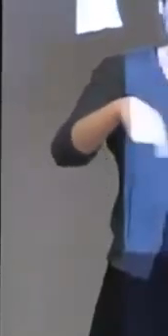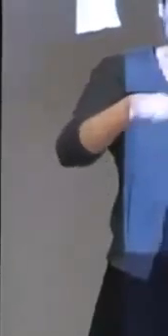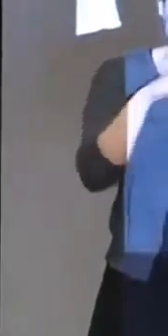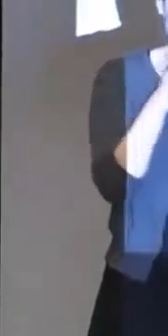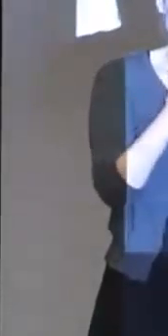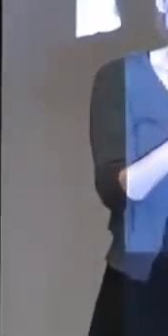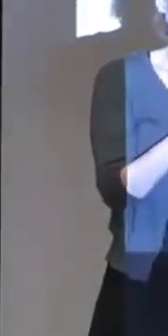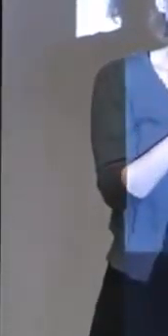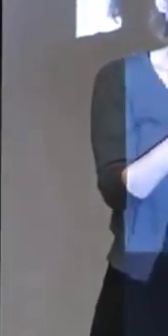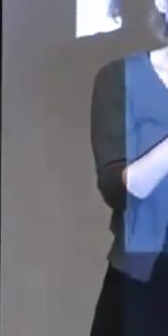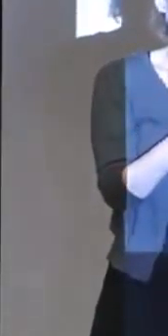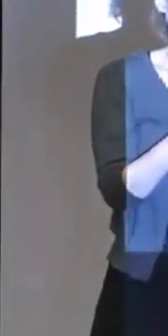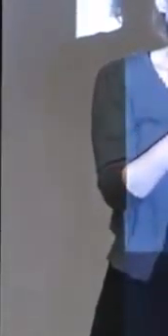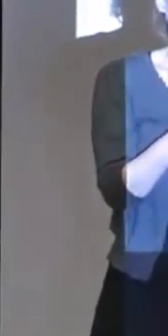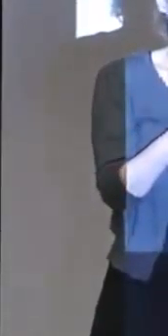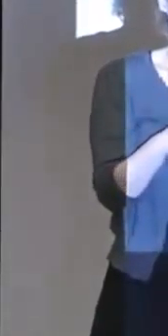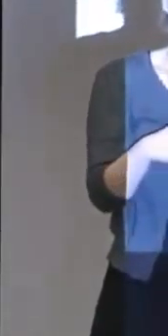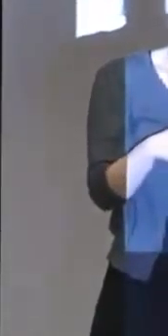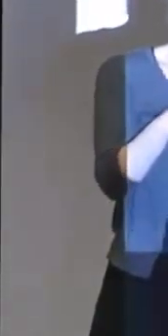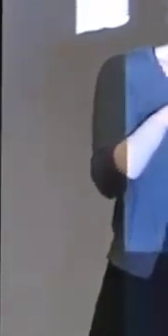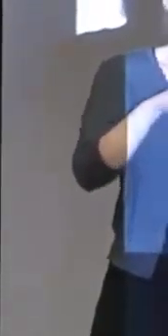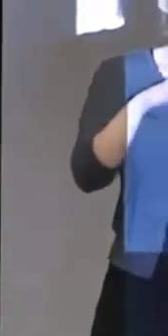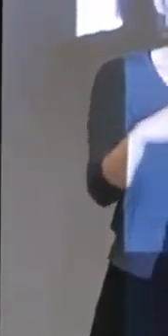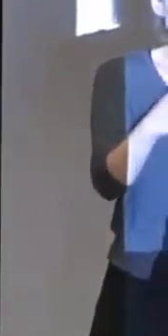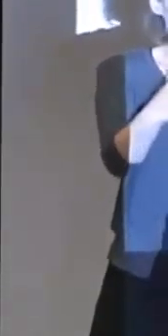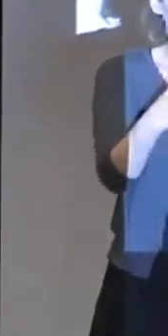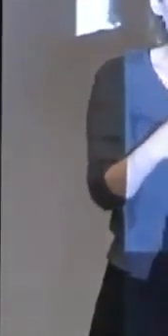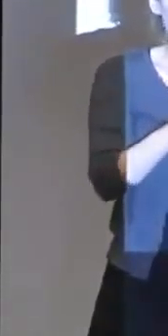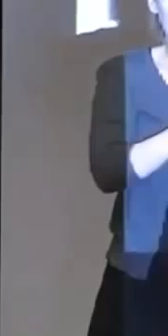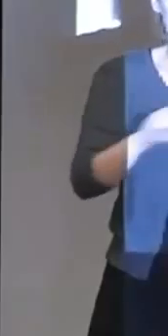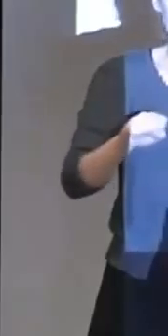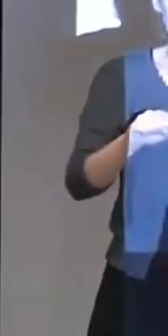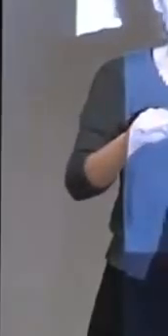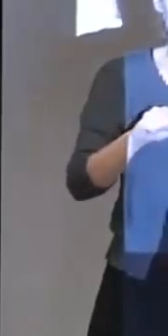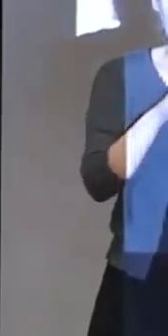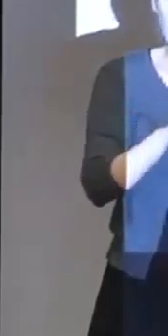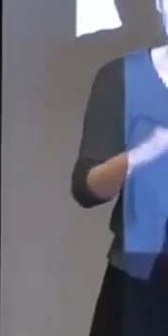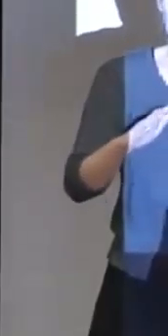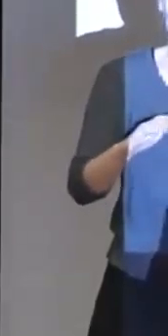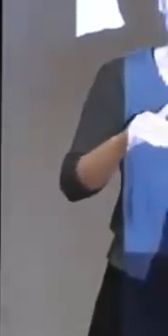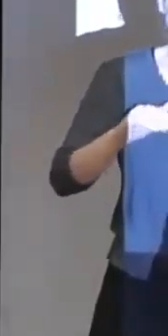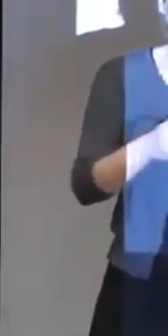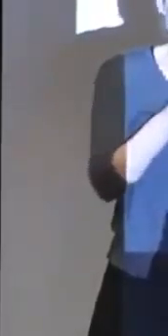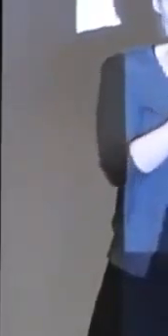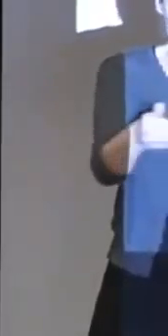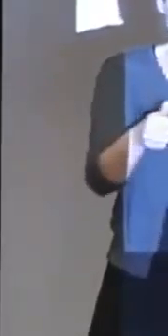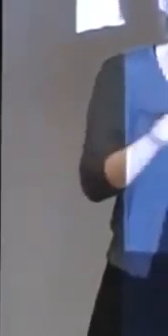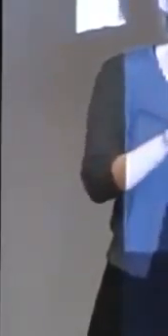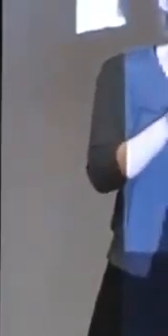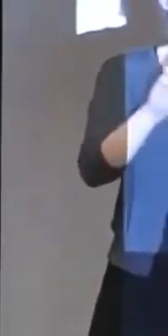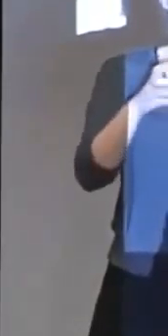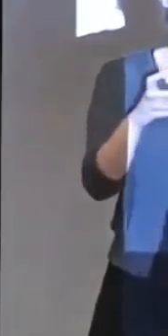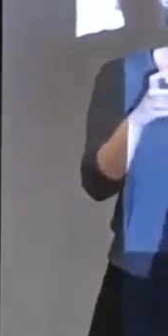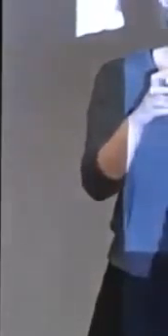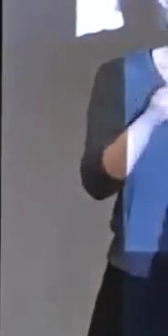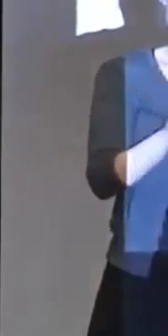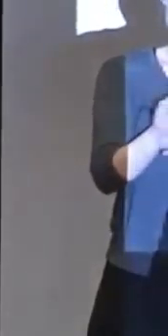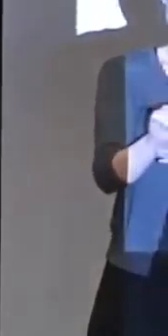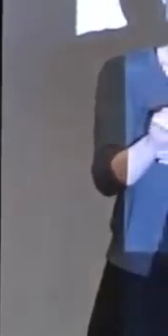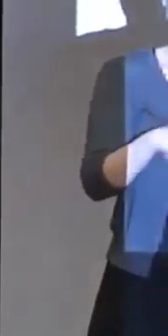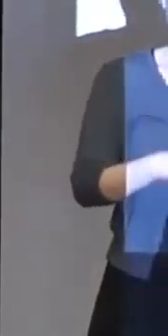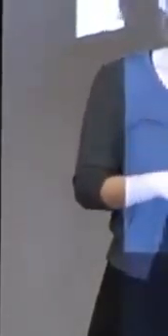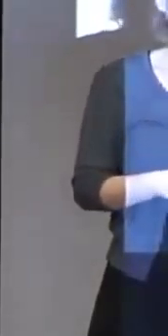interested in convening a session to come forward to the stage, be prepared to introduce yourself and your topic. That's it. Share that